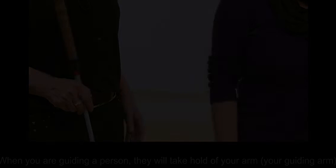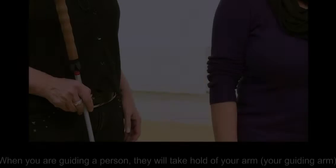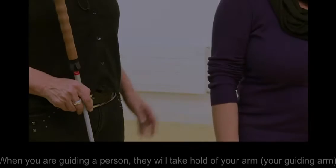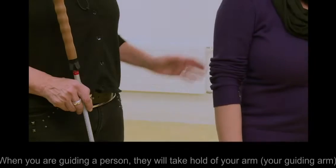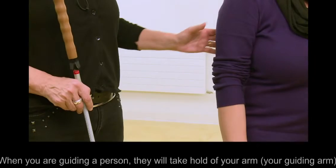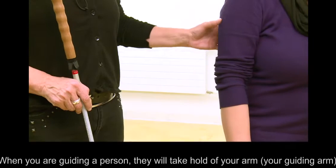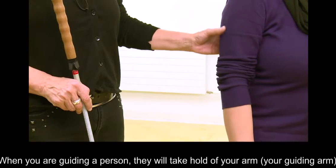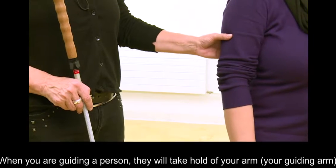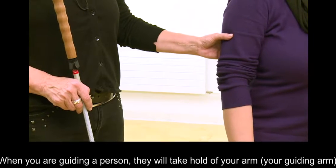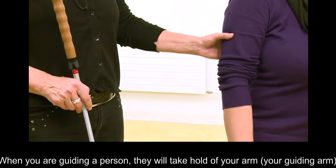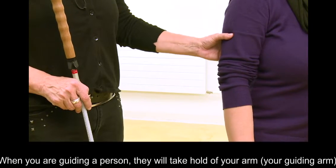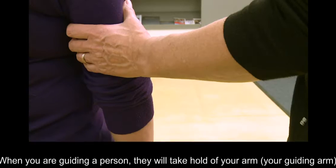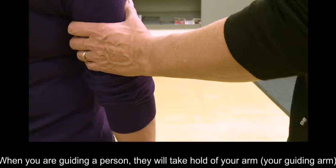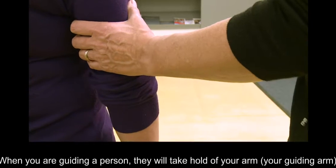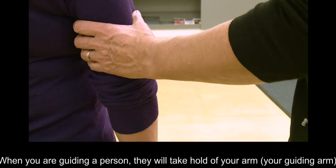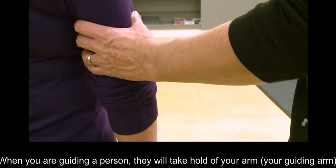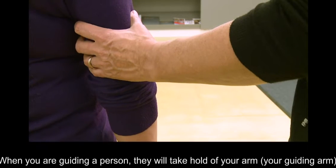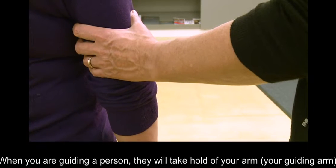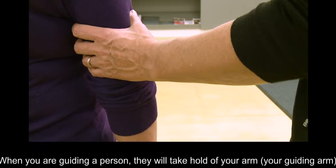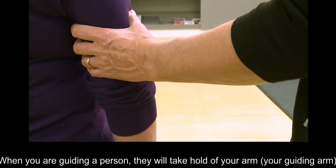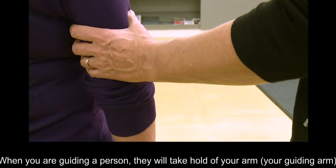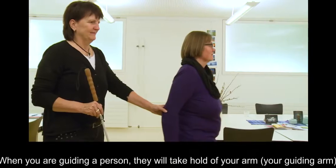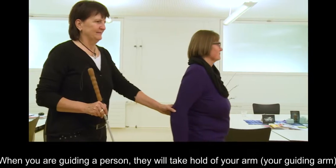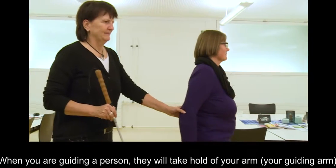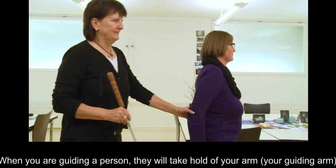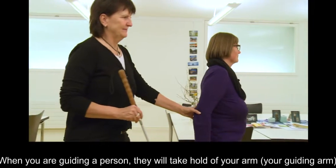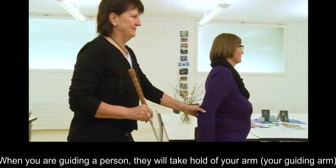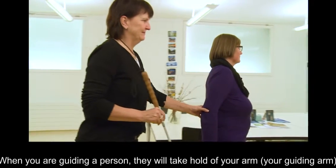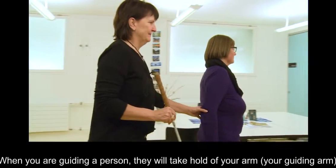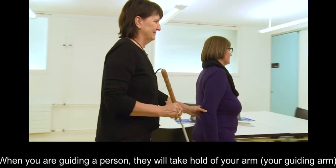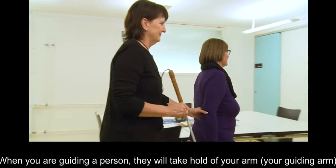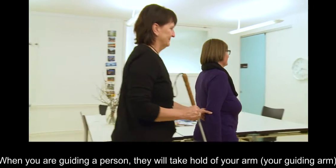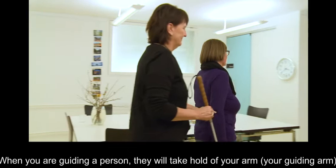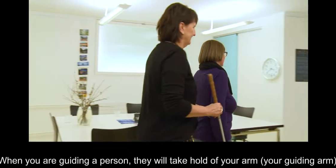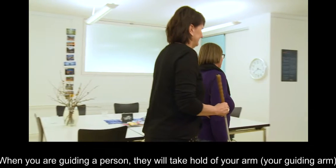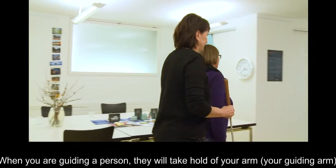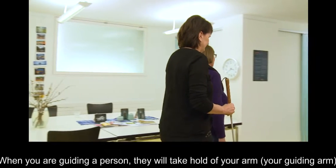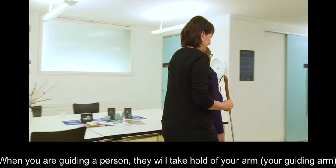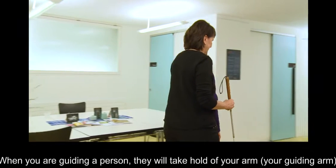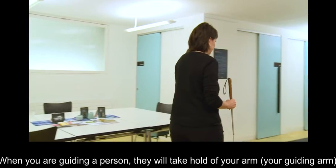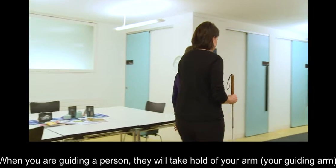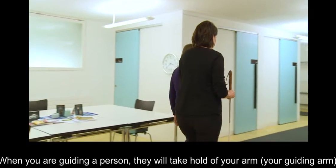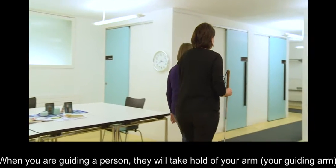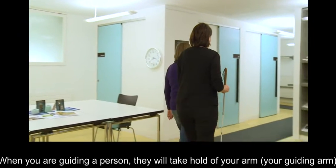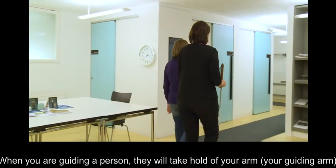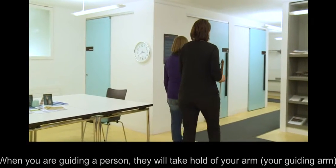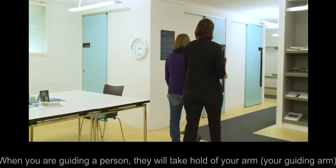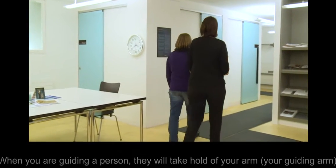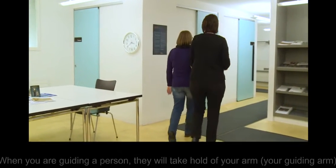When you are guiding a hearing and visually impaired person, they will take hold of your arm, referred to as your guiding arm, above